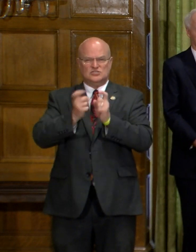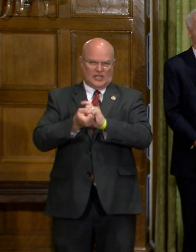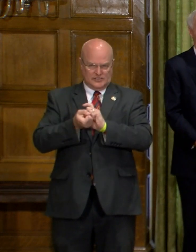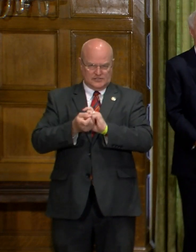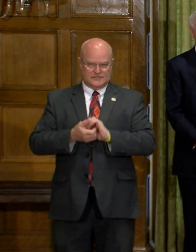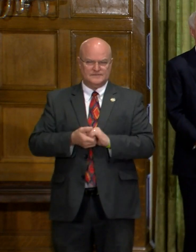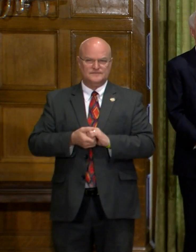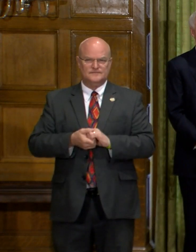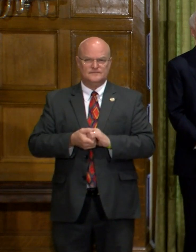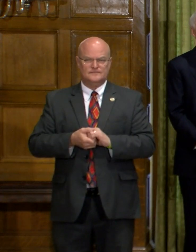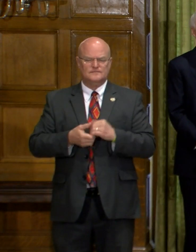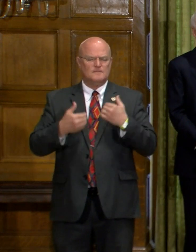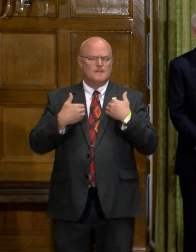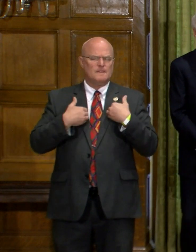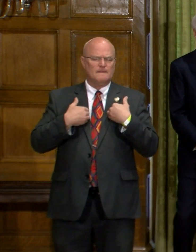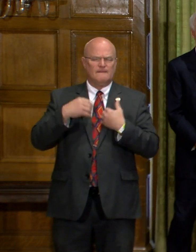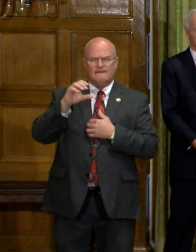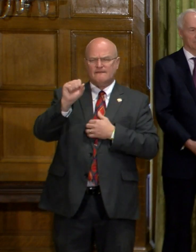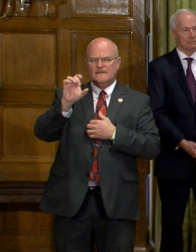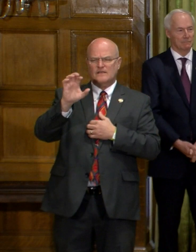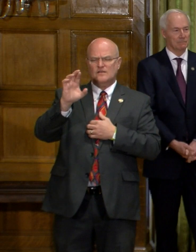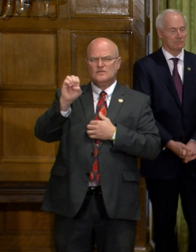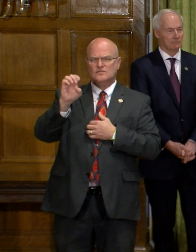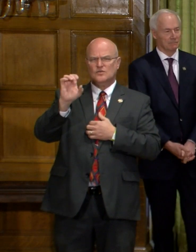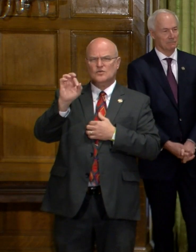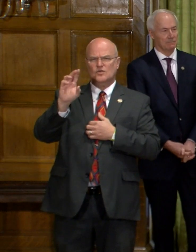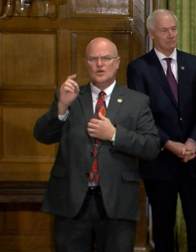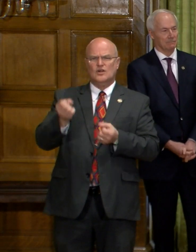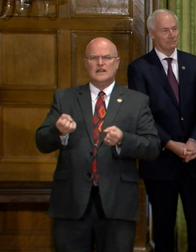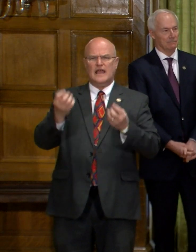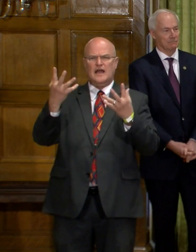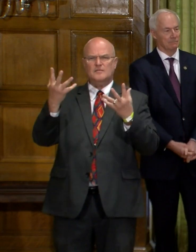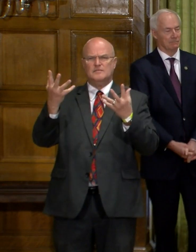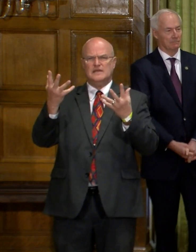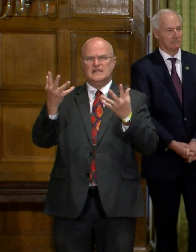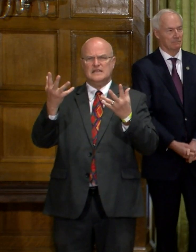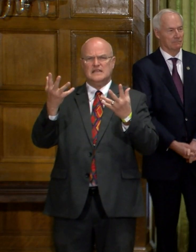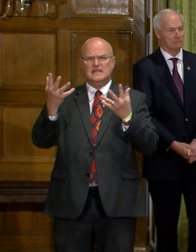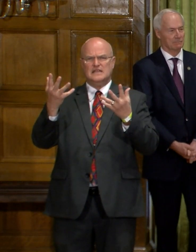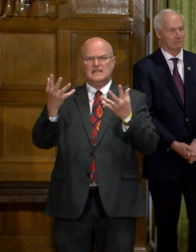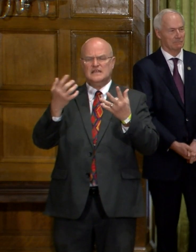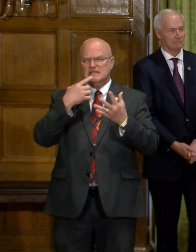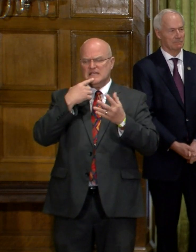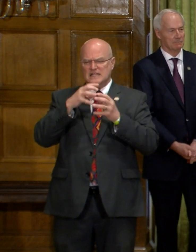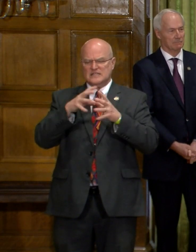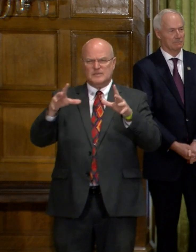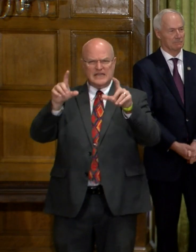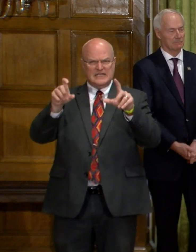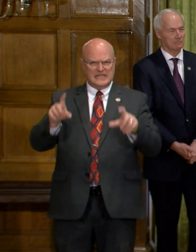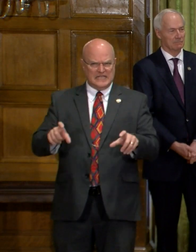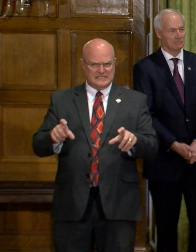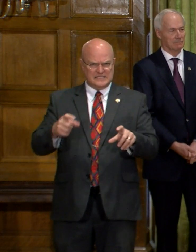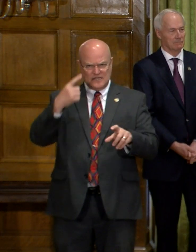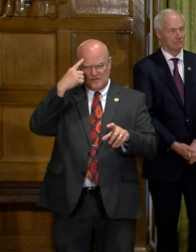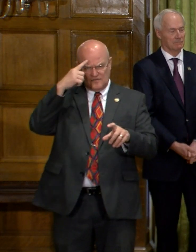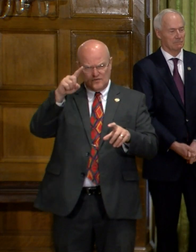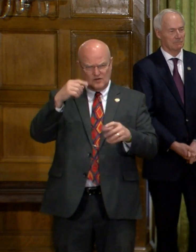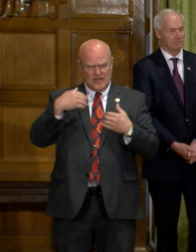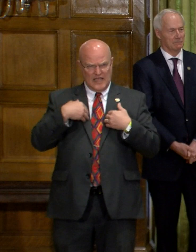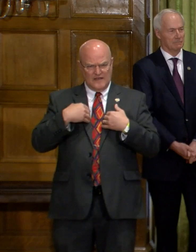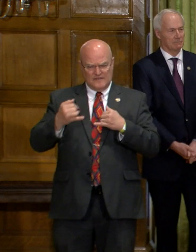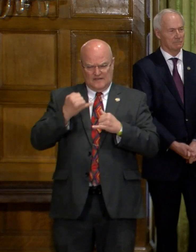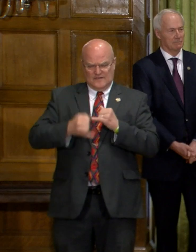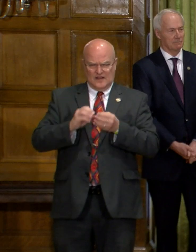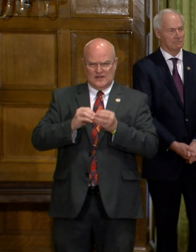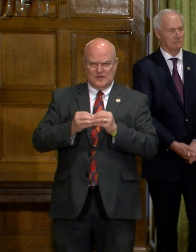you have a scorecard in terms of how many total have been tested? Because you said you're expanding testing, or I don't know if you have any